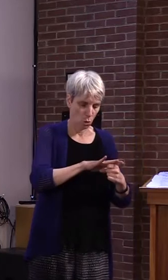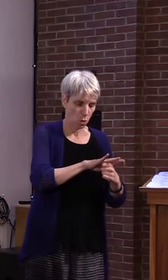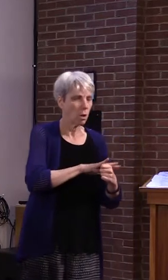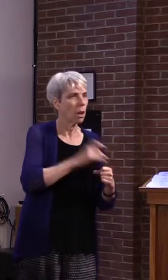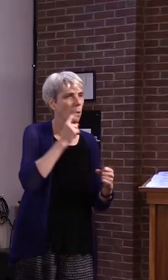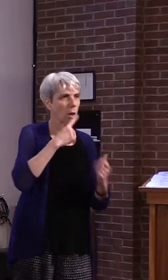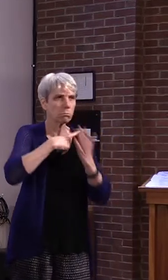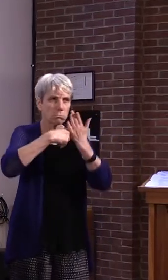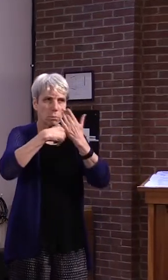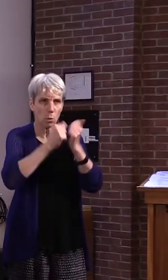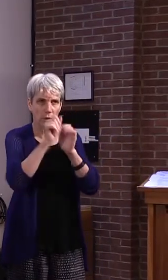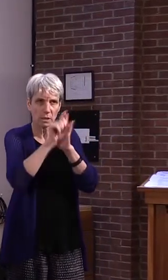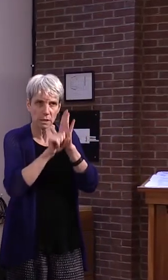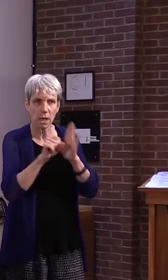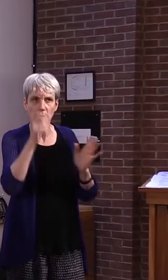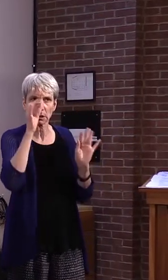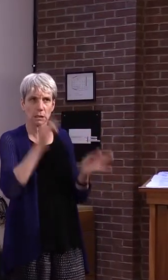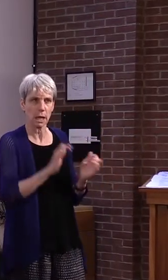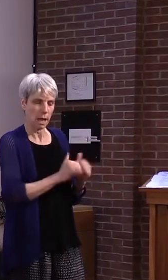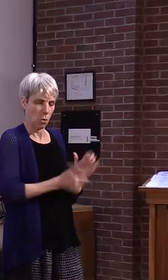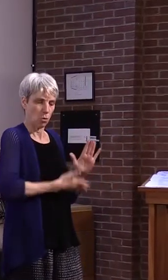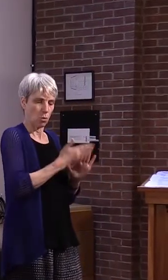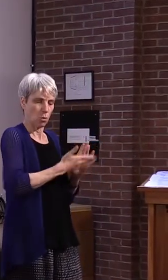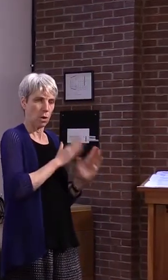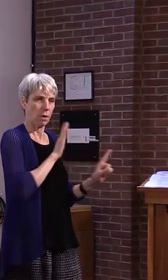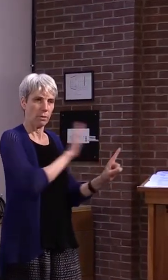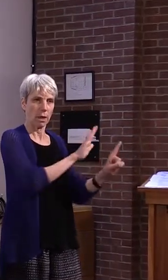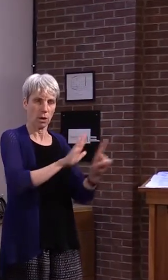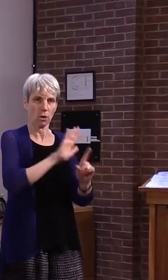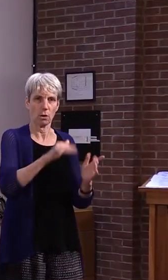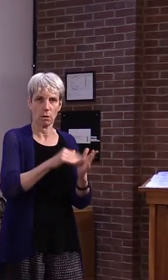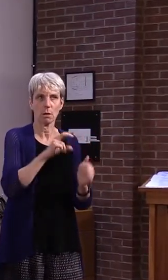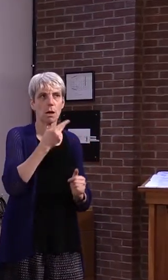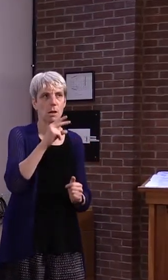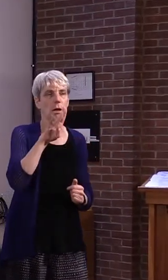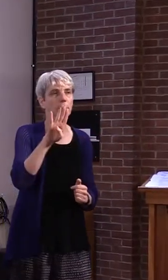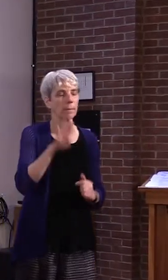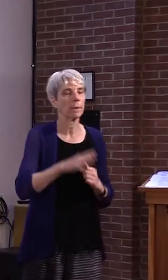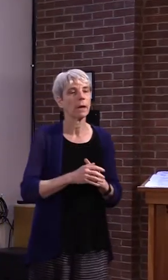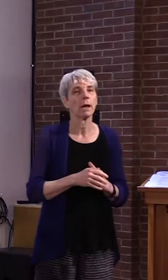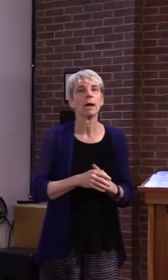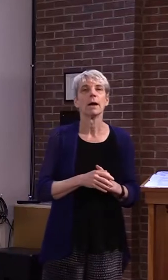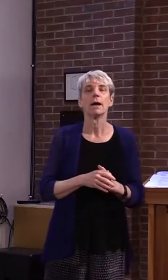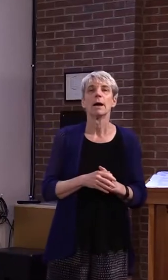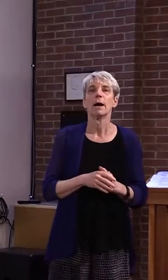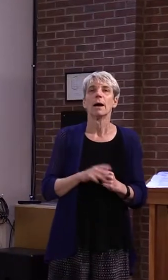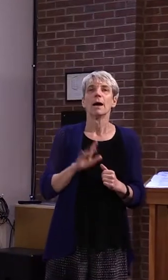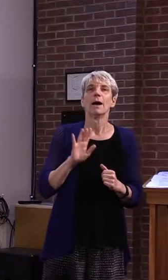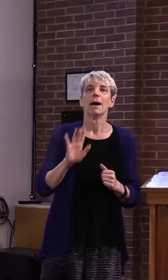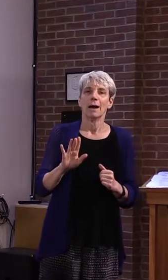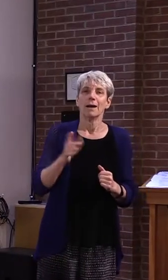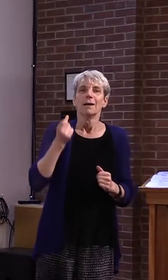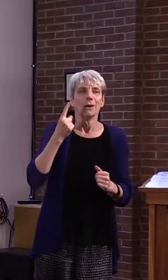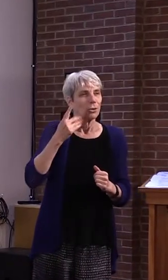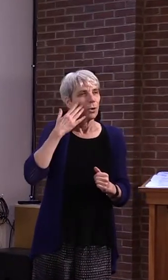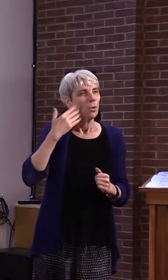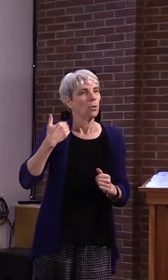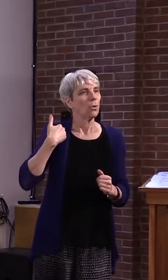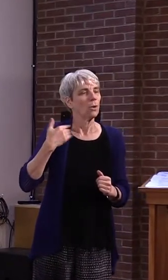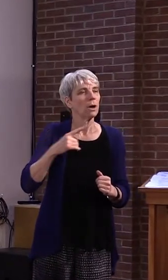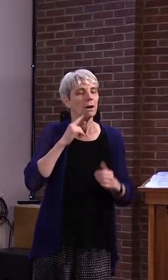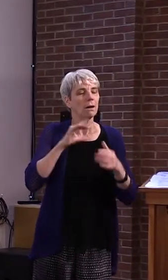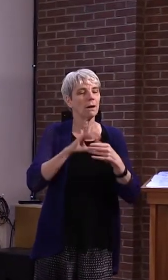will decide how it functions. I don't want you to think, for example, I talked about